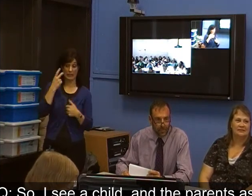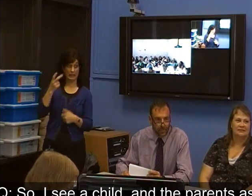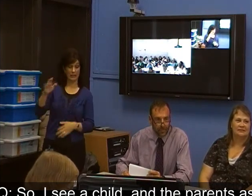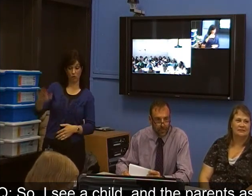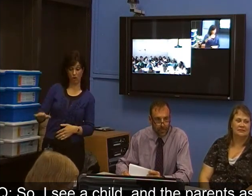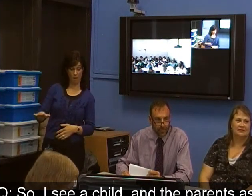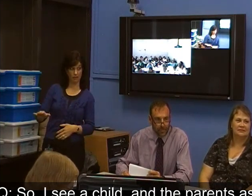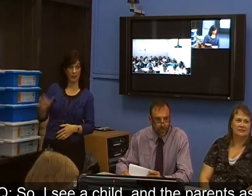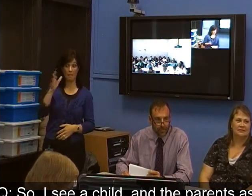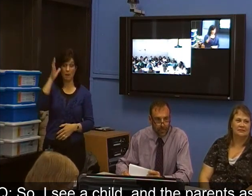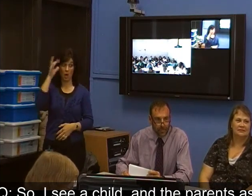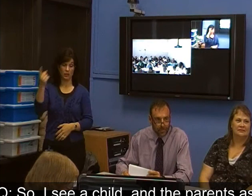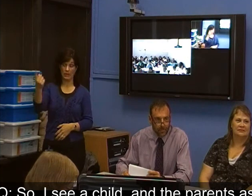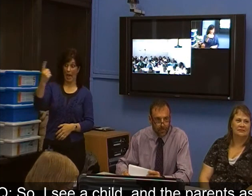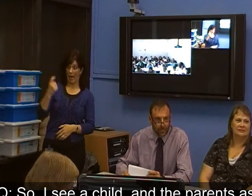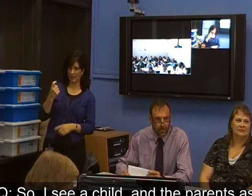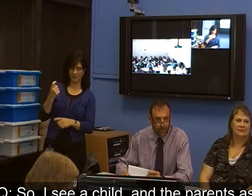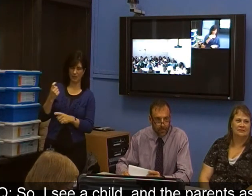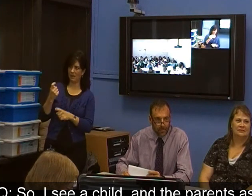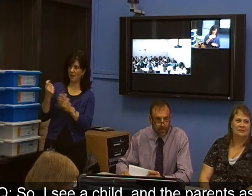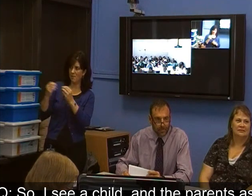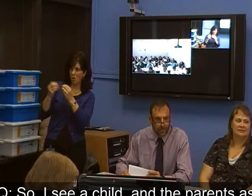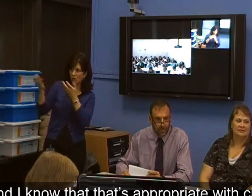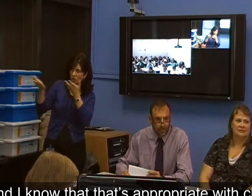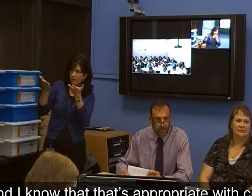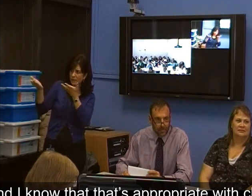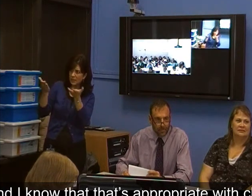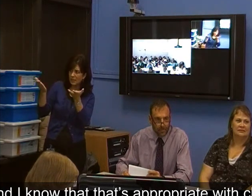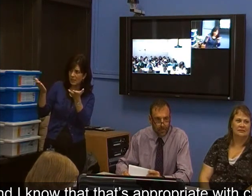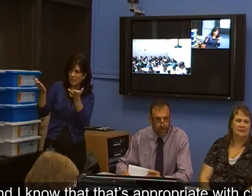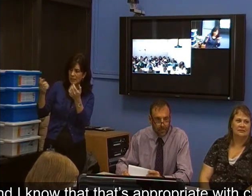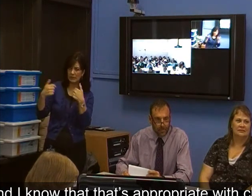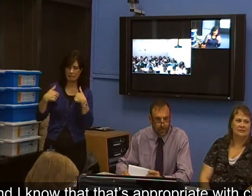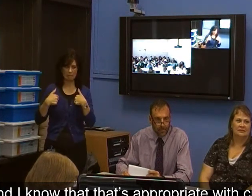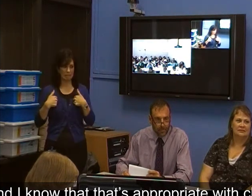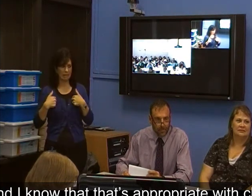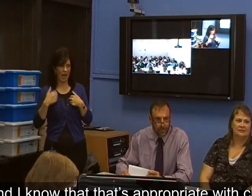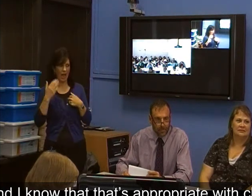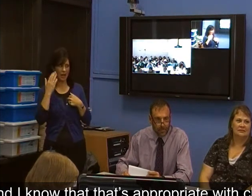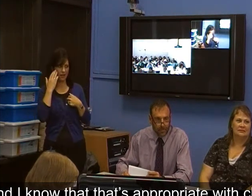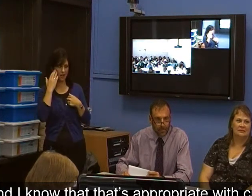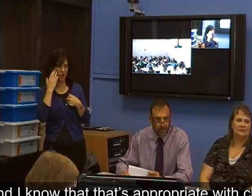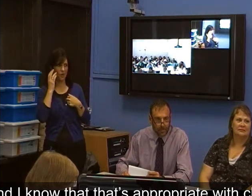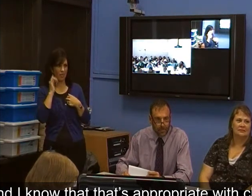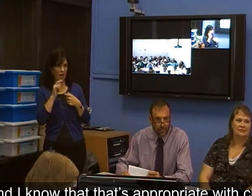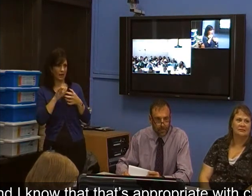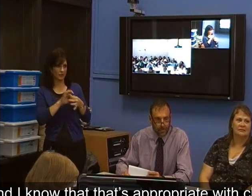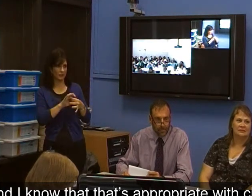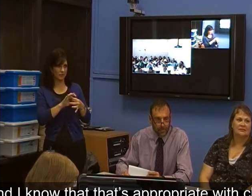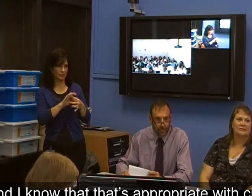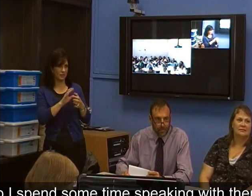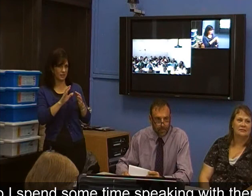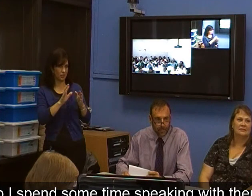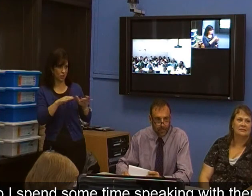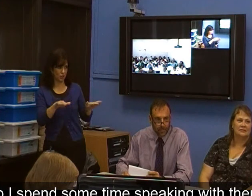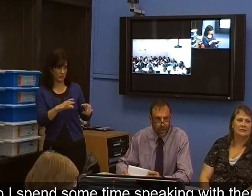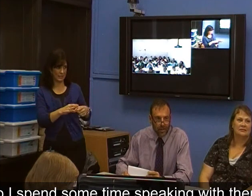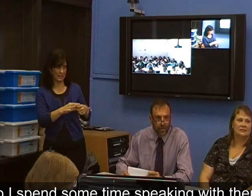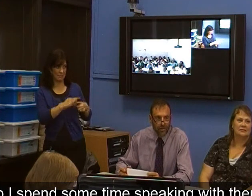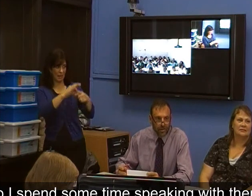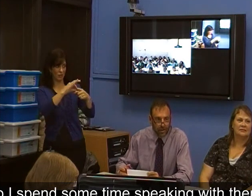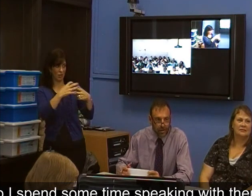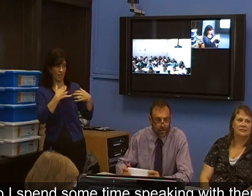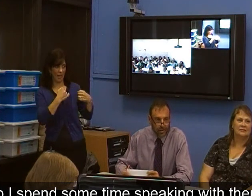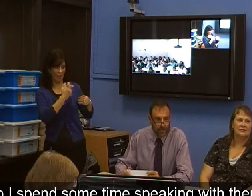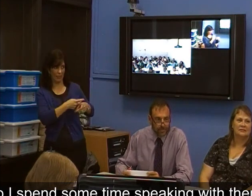ask me about some further services, and I know that that's appropriate with children with special health care needs. So I